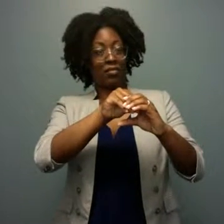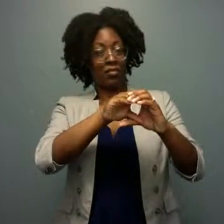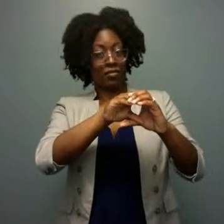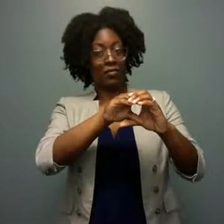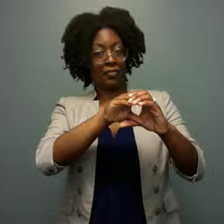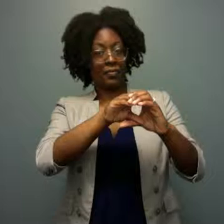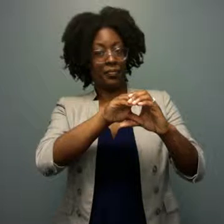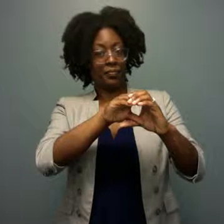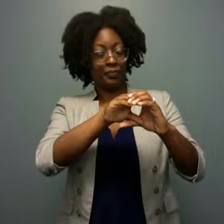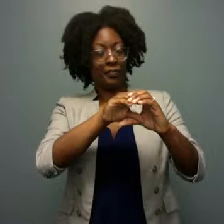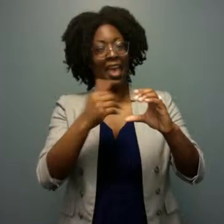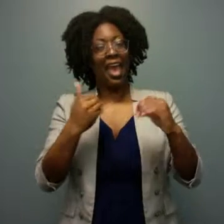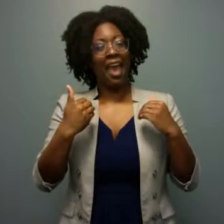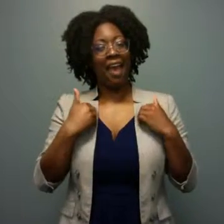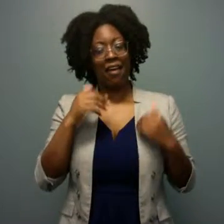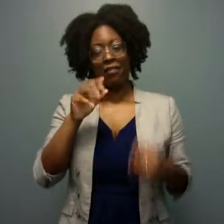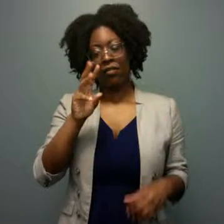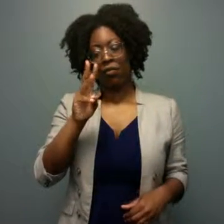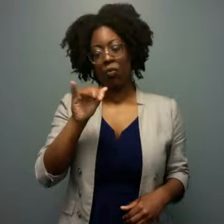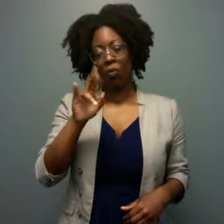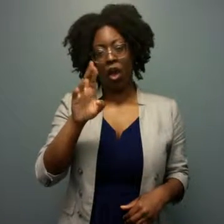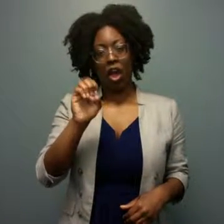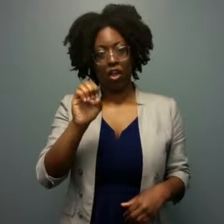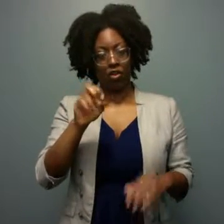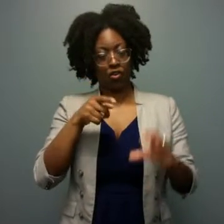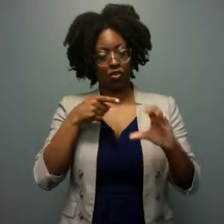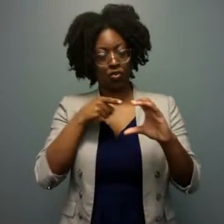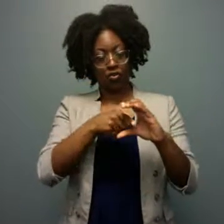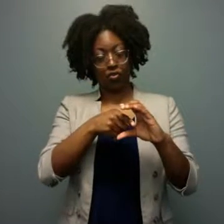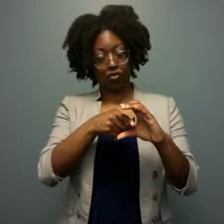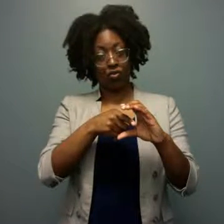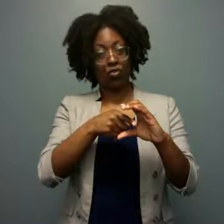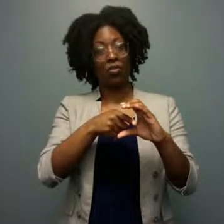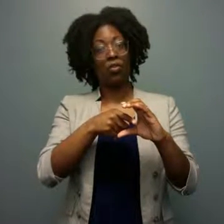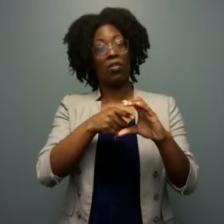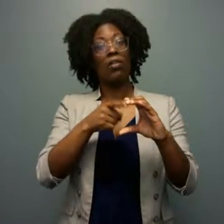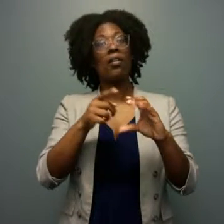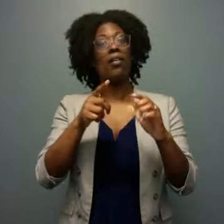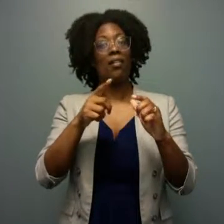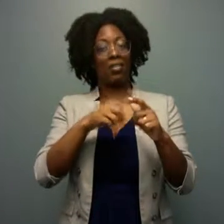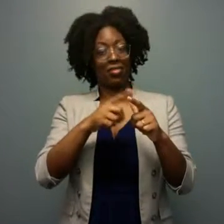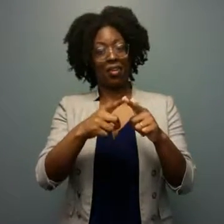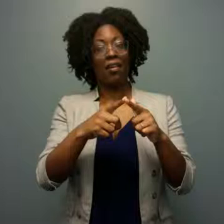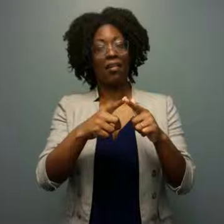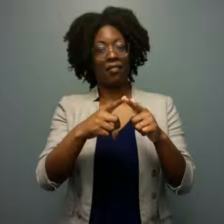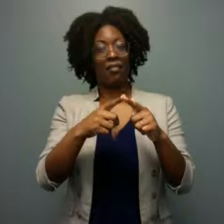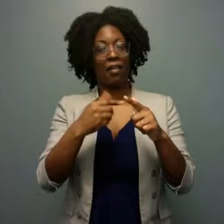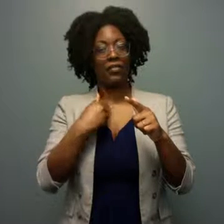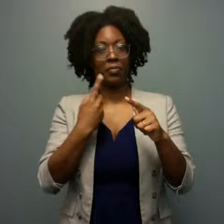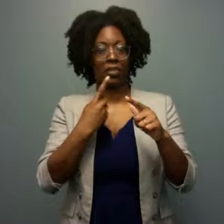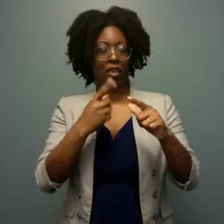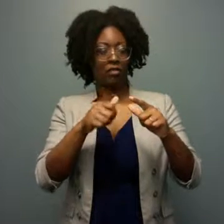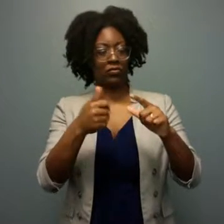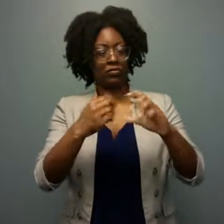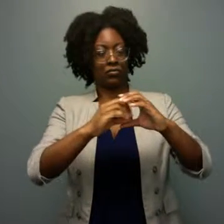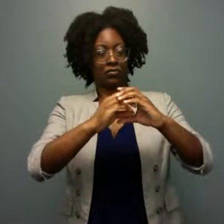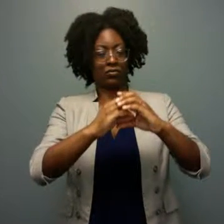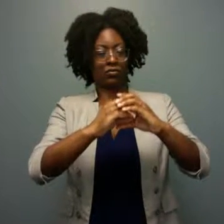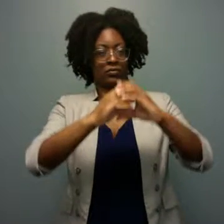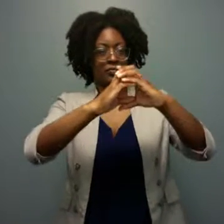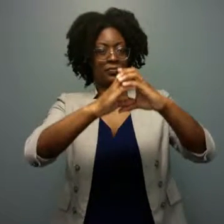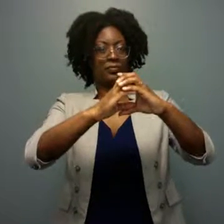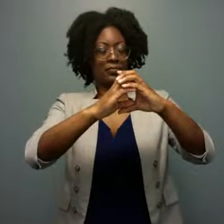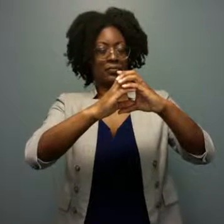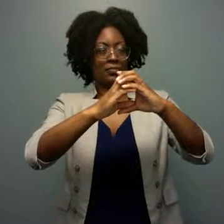over the wire and inflated inside the narrowing or blockage, opening up the vessel and allowing the normal blood flow down the coronary artery. The balloon is